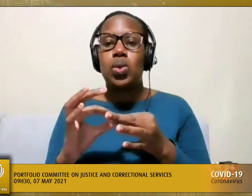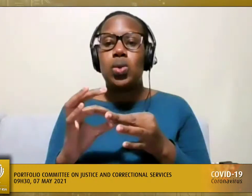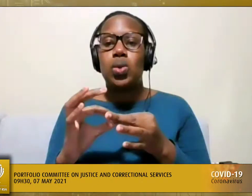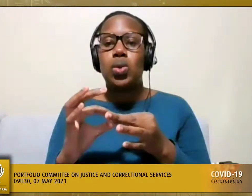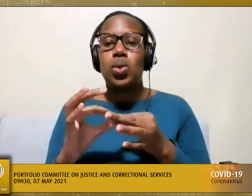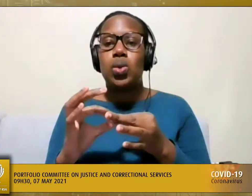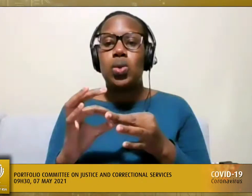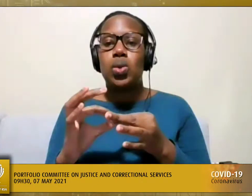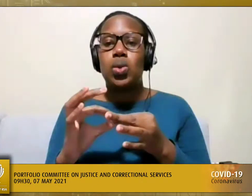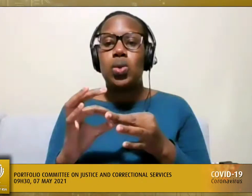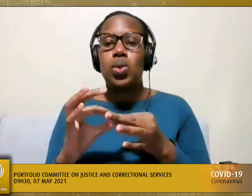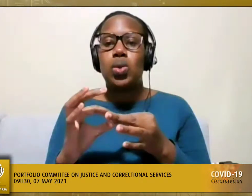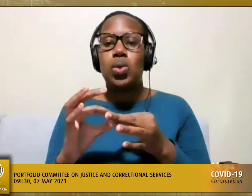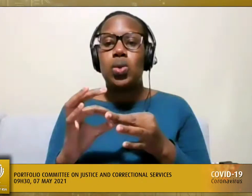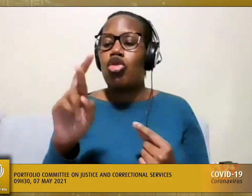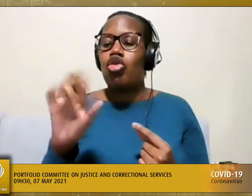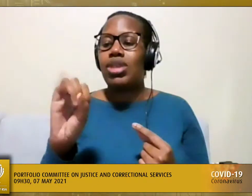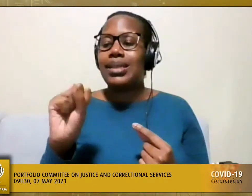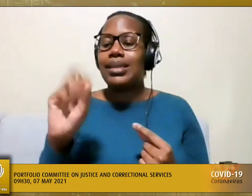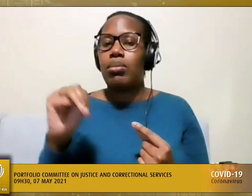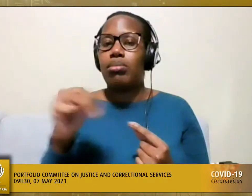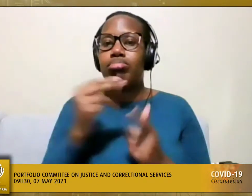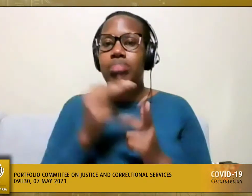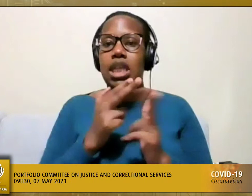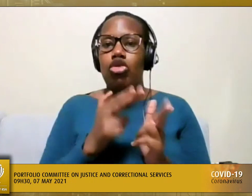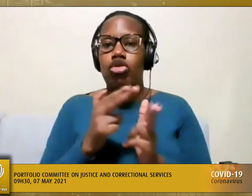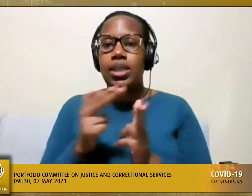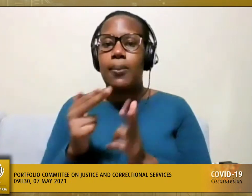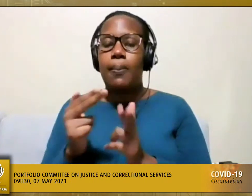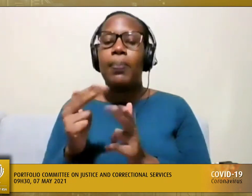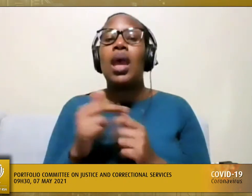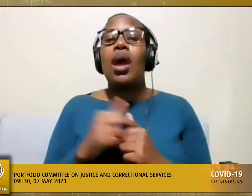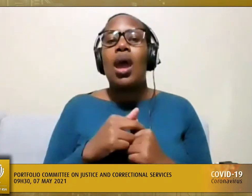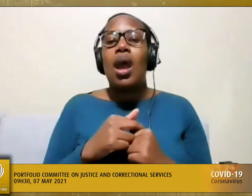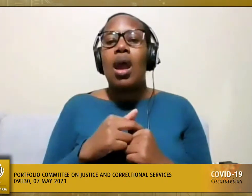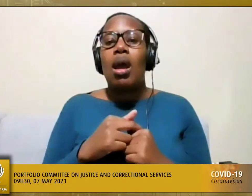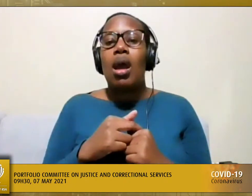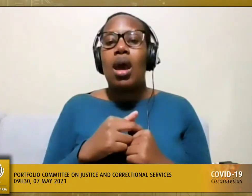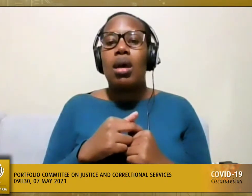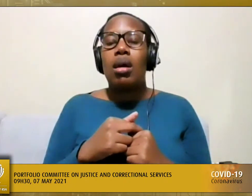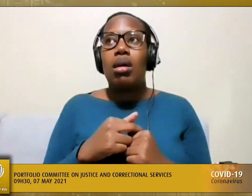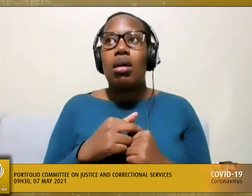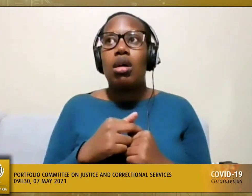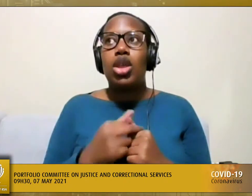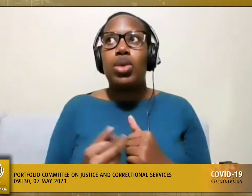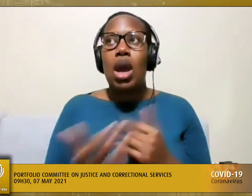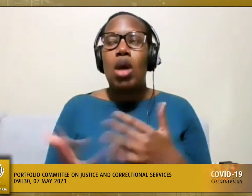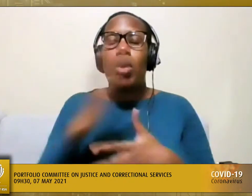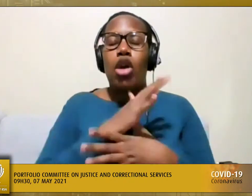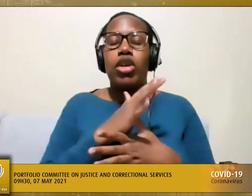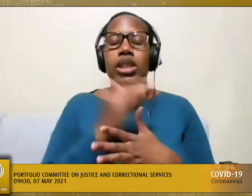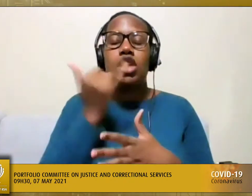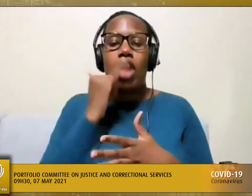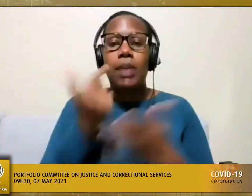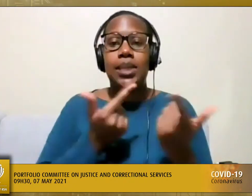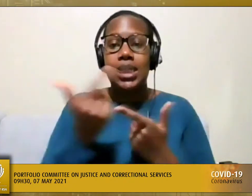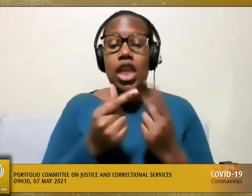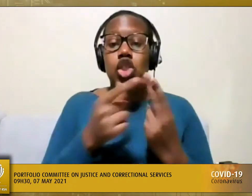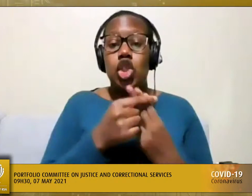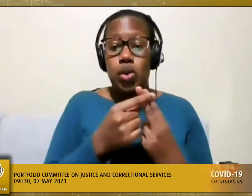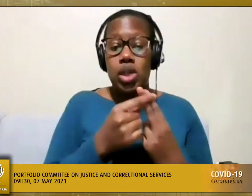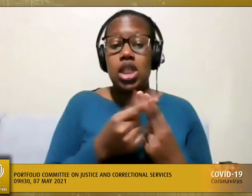um the the mpa through our priority crimes litigation unit is very much involved with other law enforcement agencies to